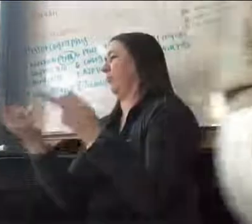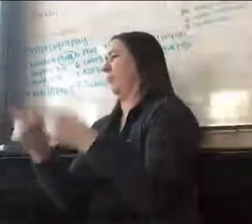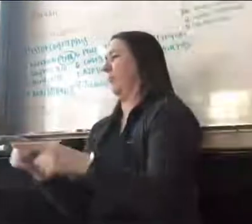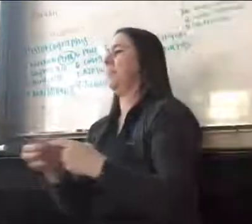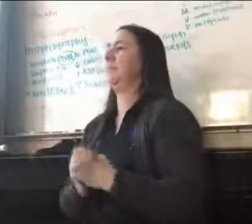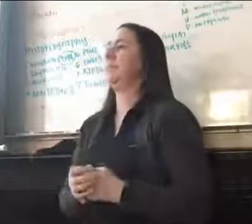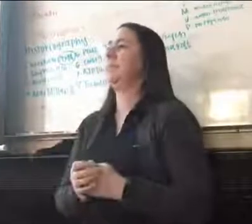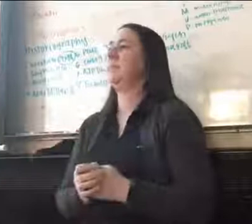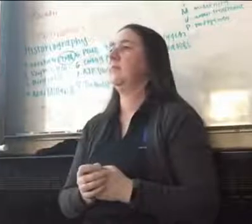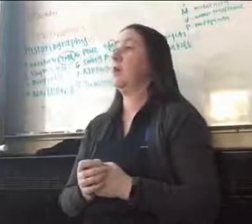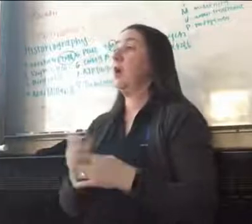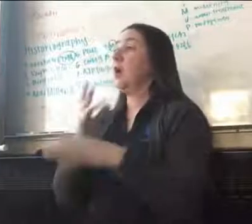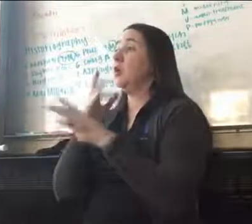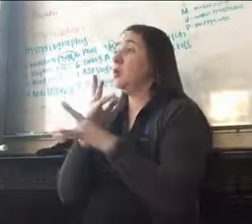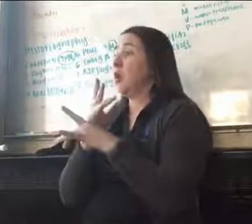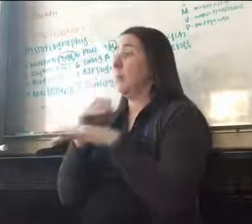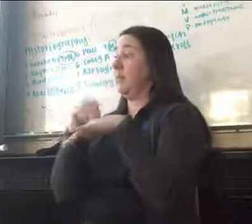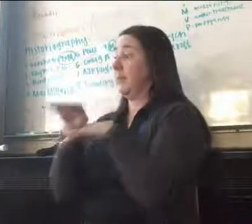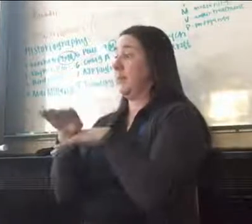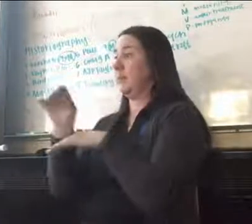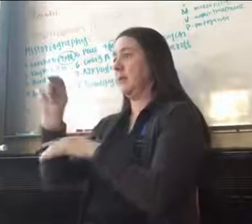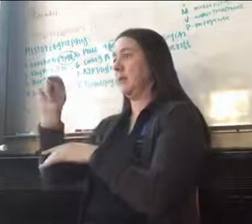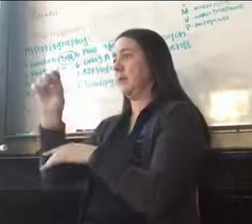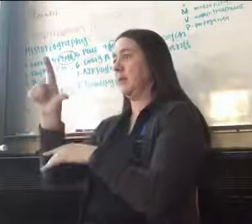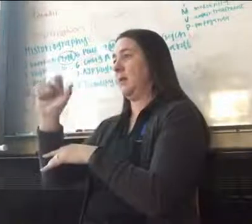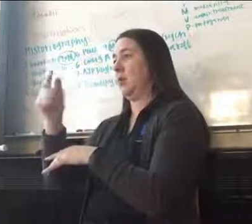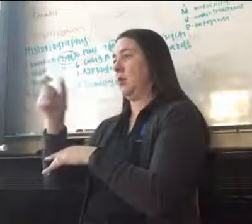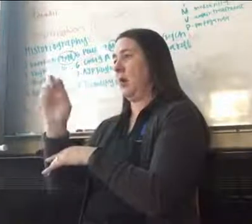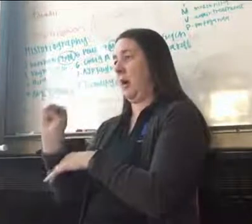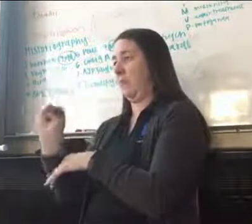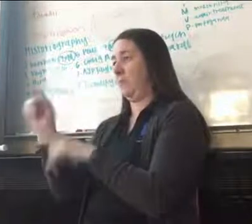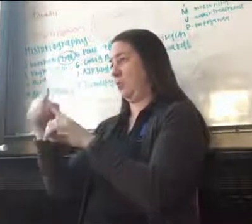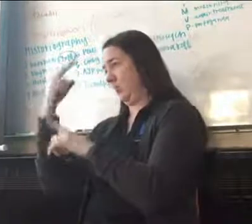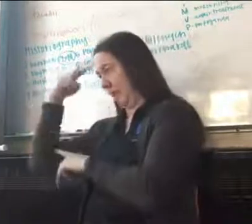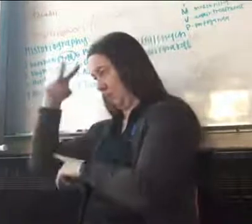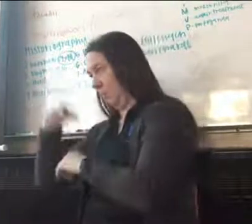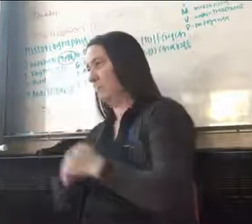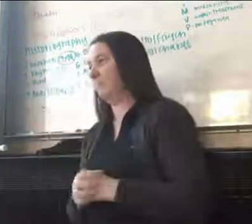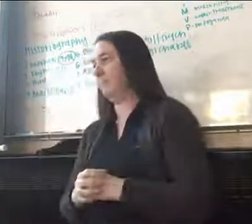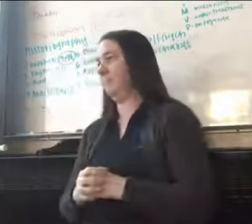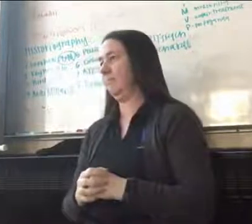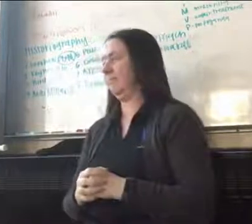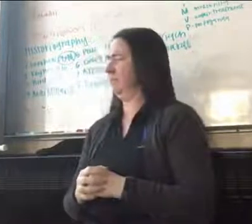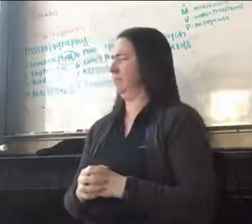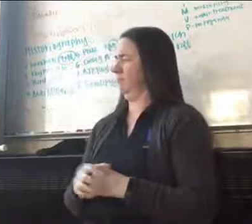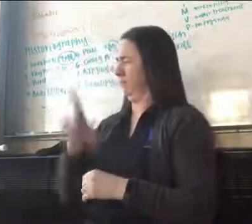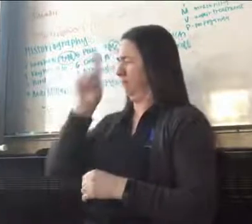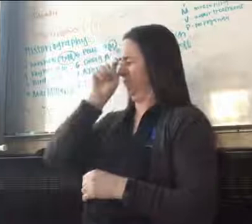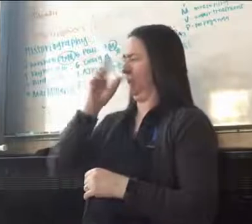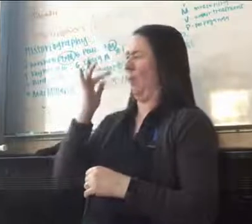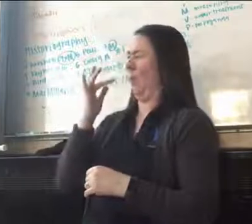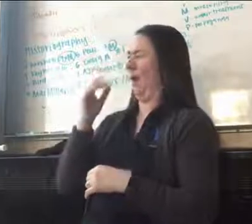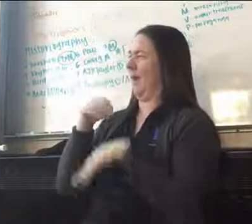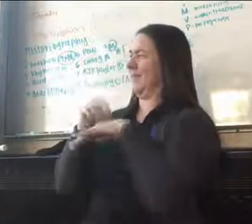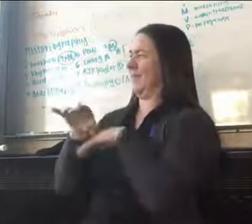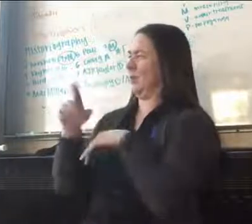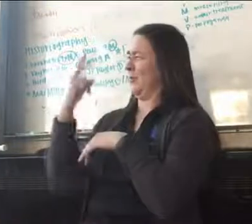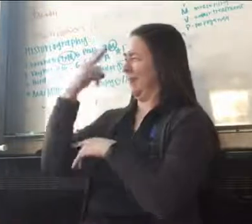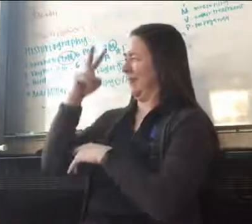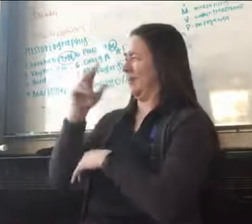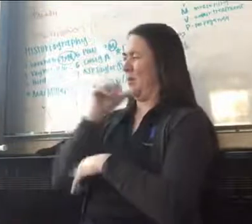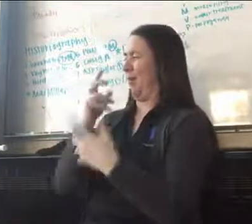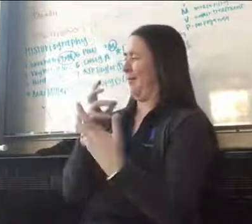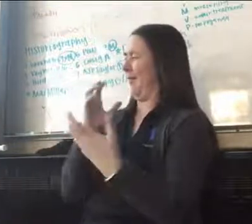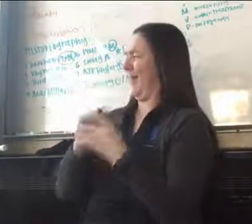Germany sends a telegram to Mexico. You're like, okay, that's weird. Why is Germany sending that? That's not their